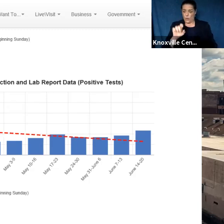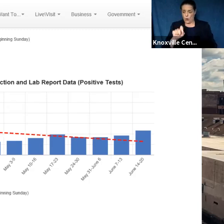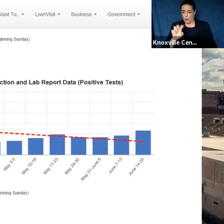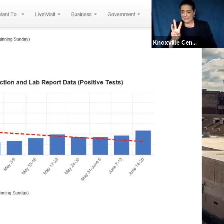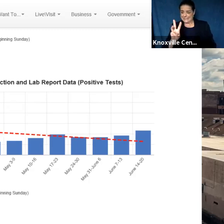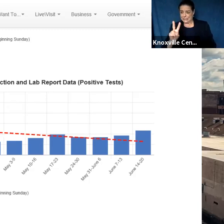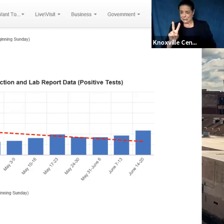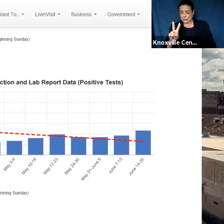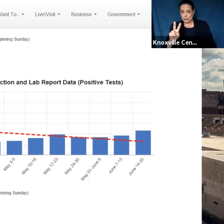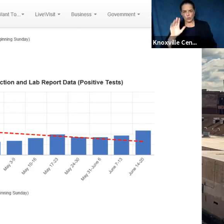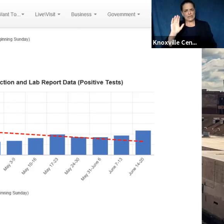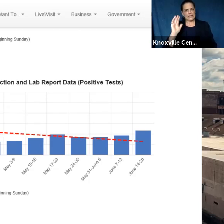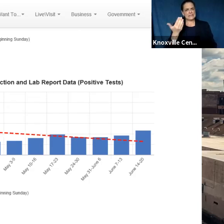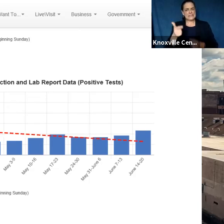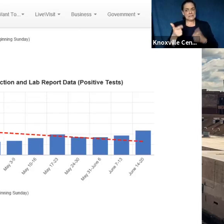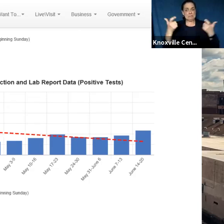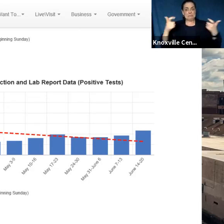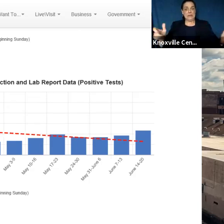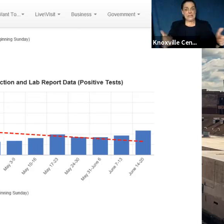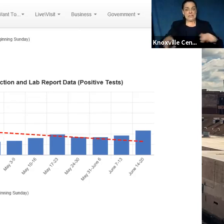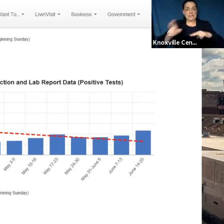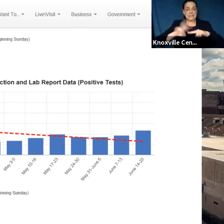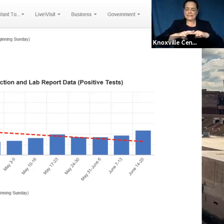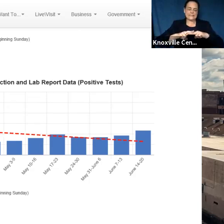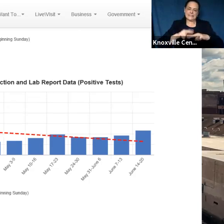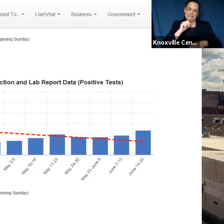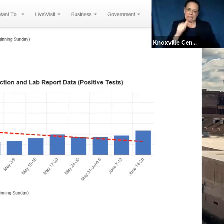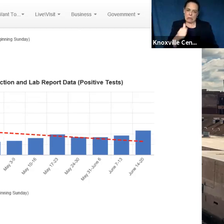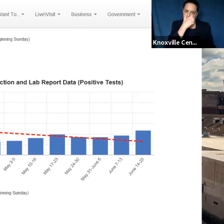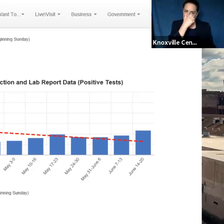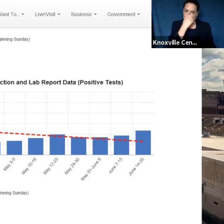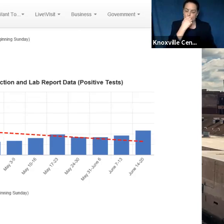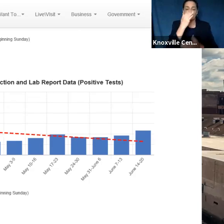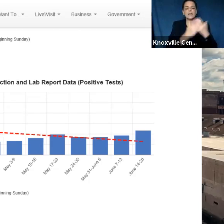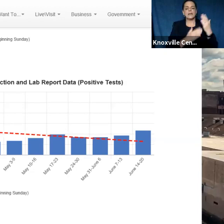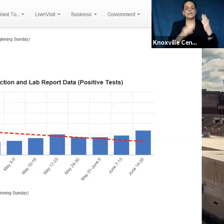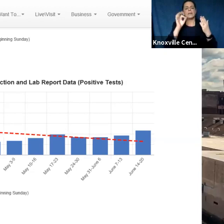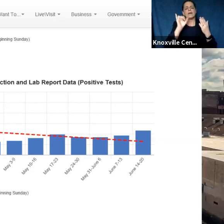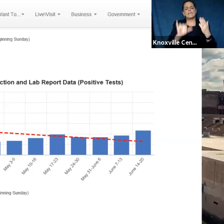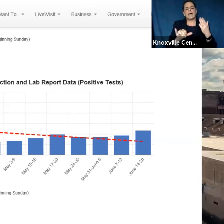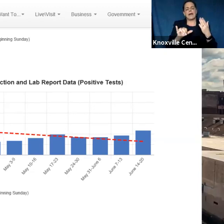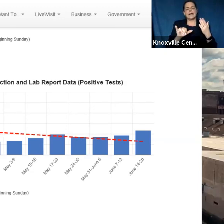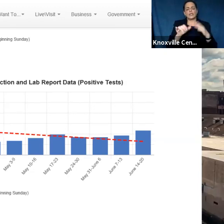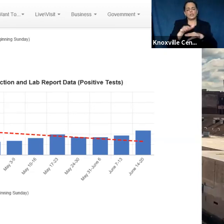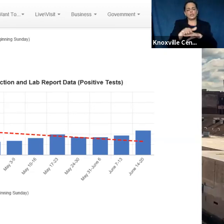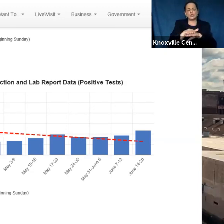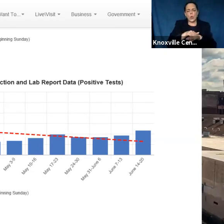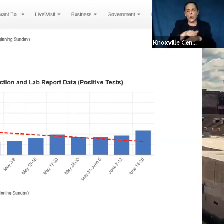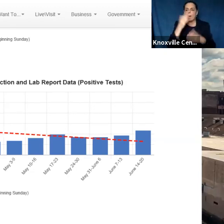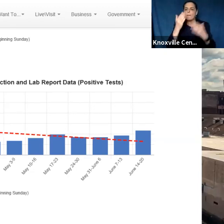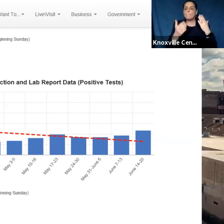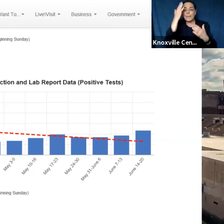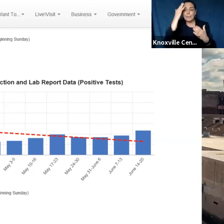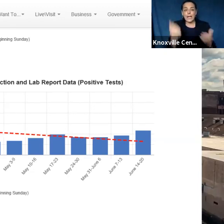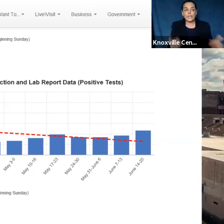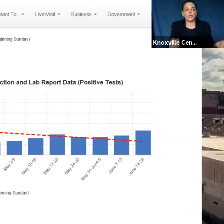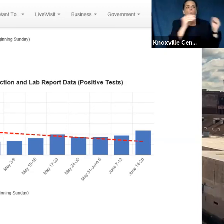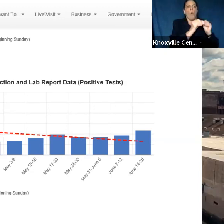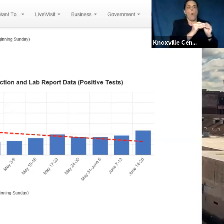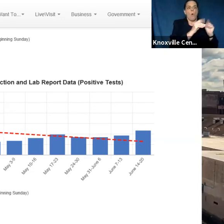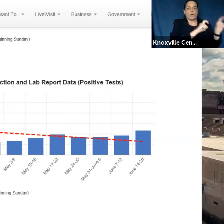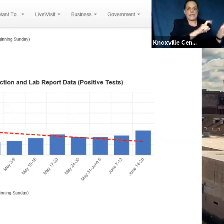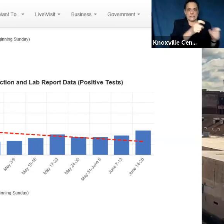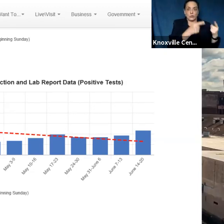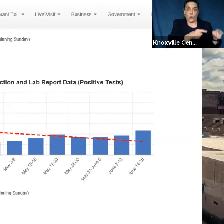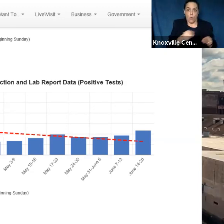week registers as statistically significant. Some of that slowdown may be due to larger volume of testing that's been going on across